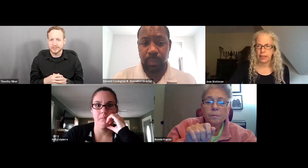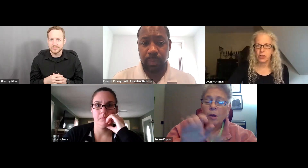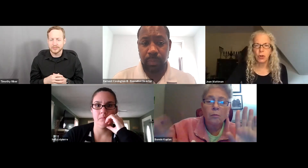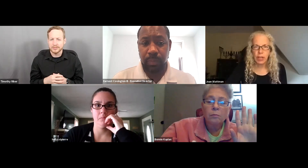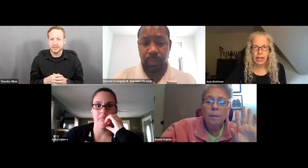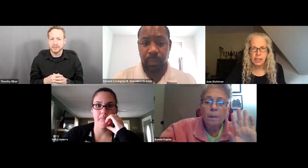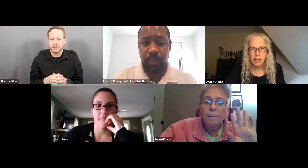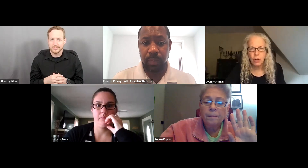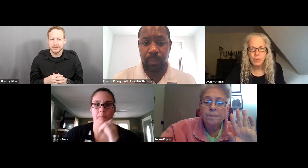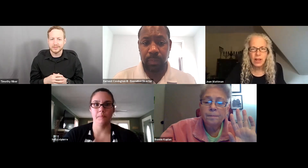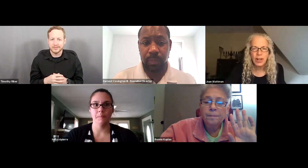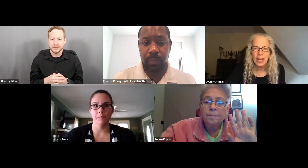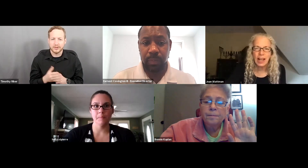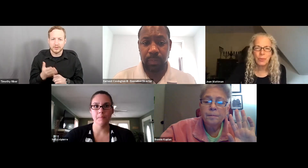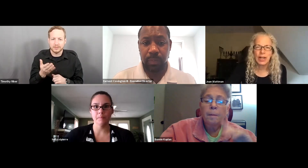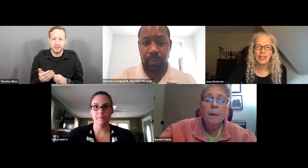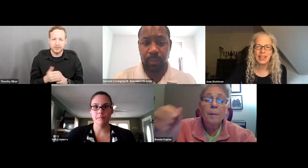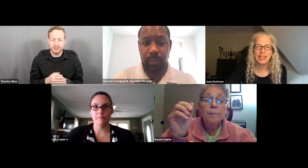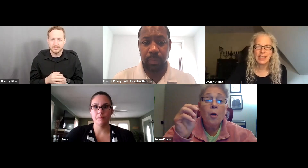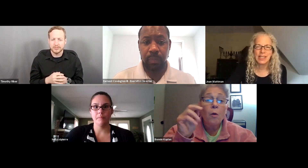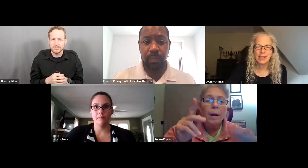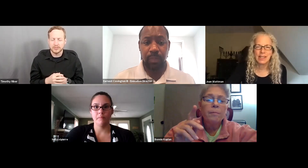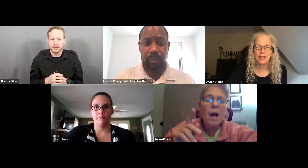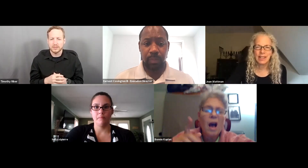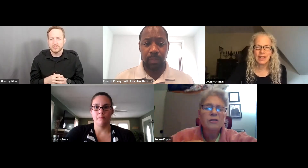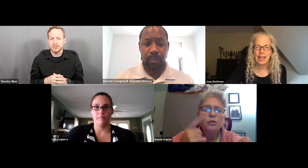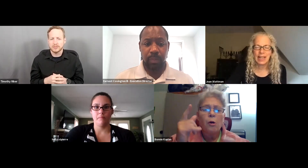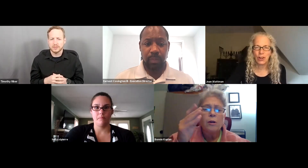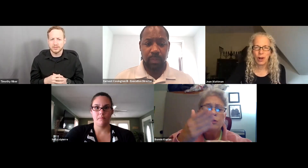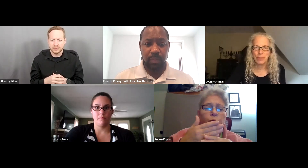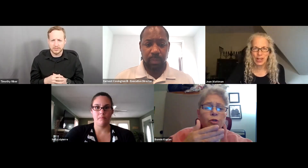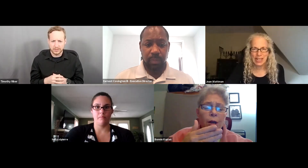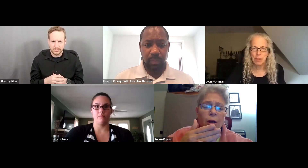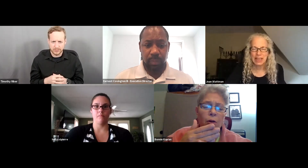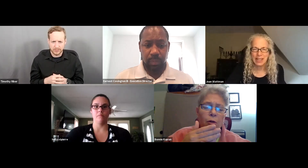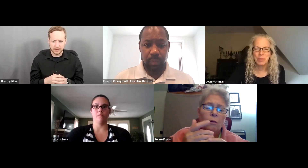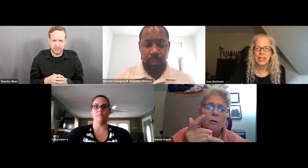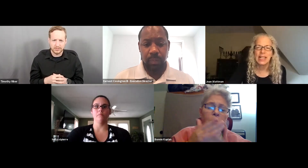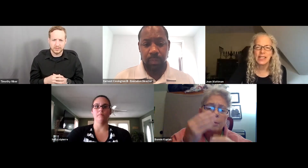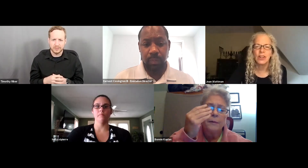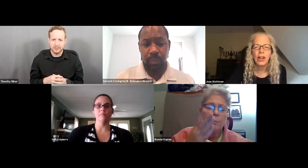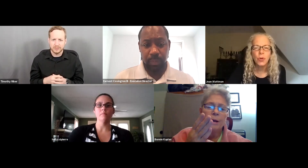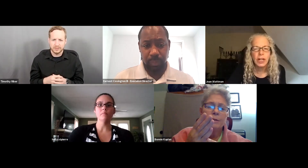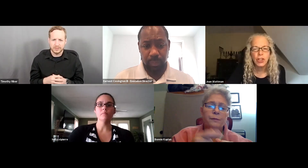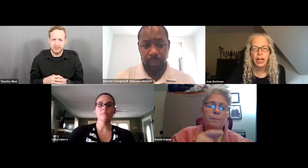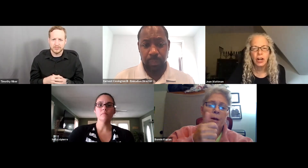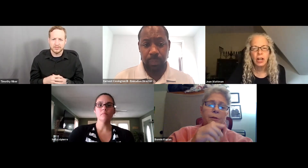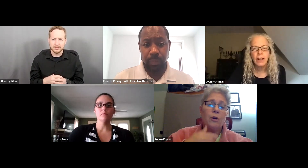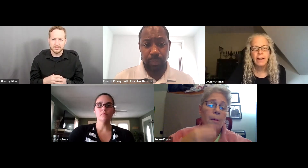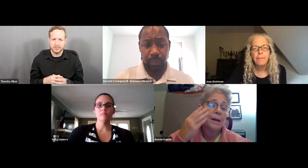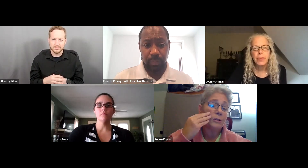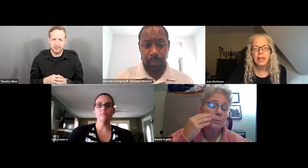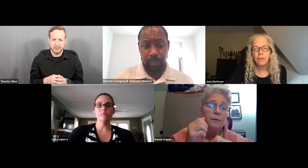All right, so yes. Oh, sorry. I wanted I didn't know I was going to get spotlighted, but yes, I do want to